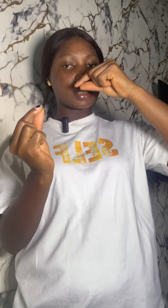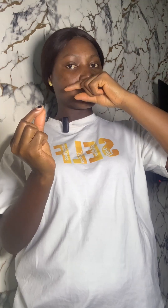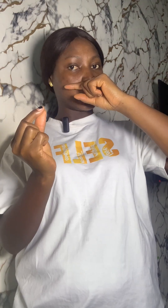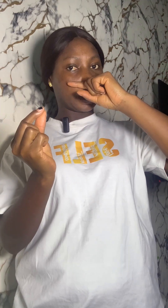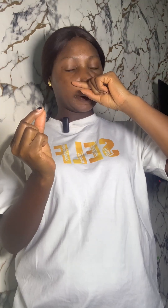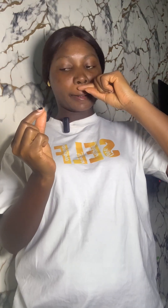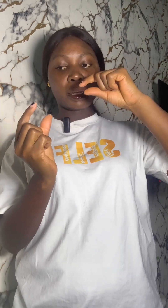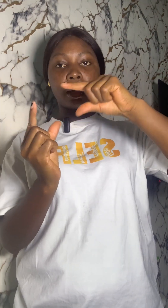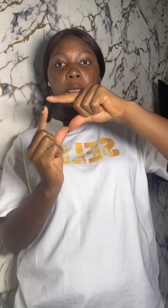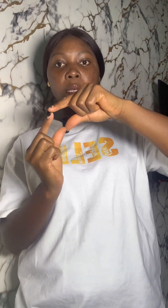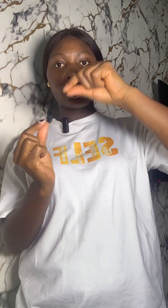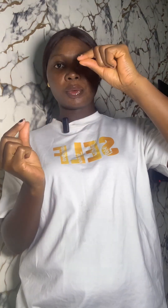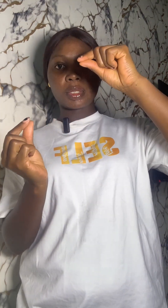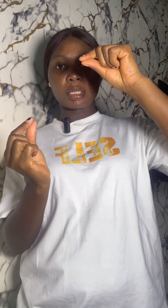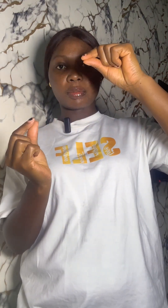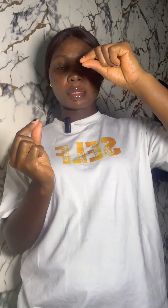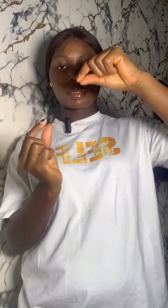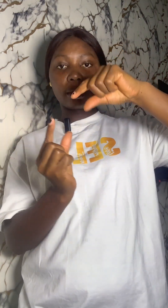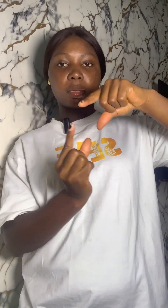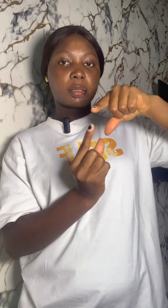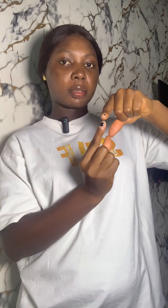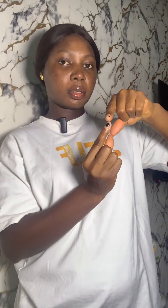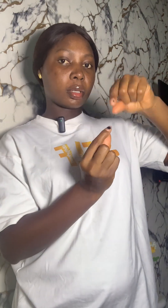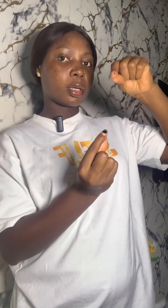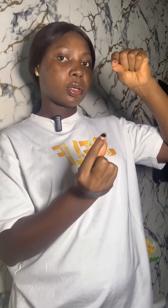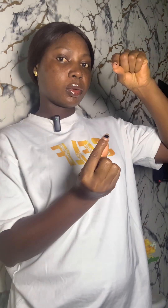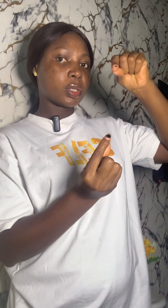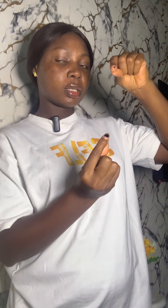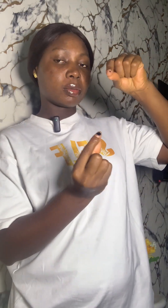receipt. Receipt, receipt,